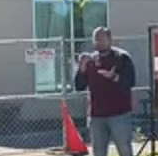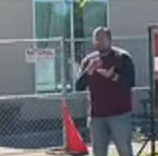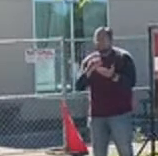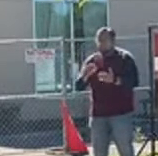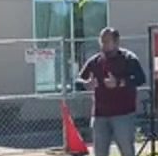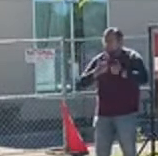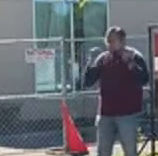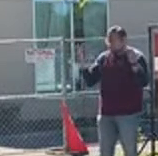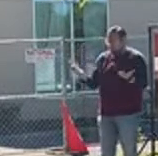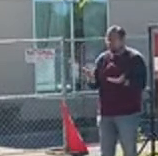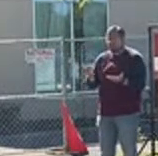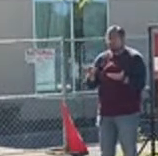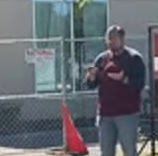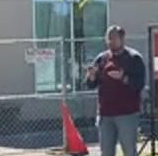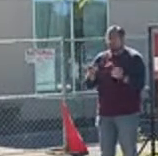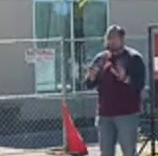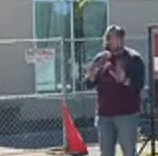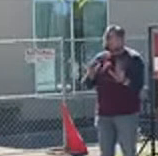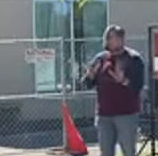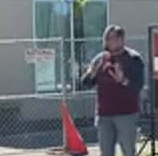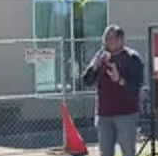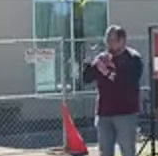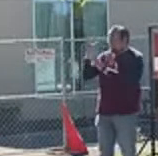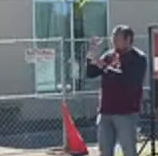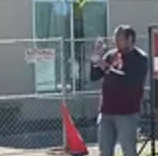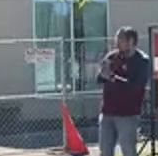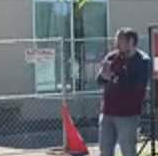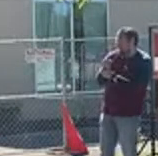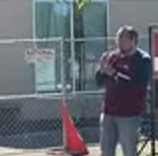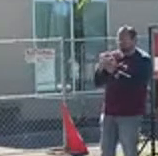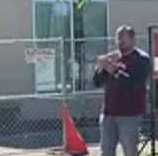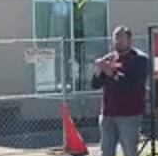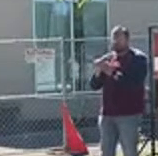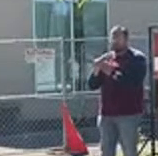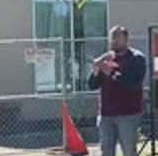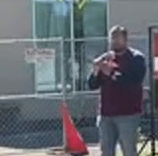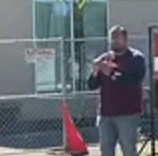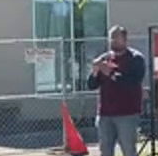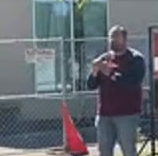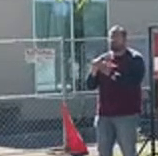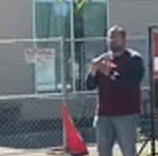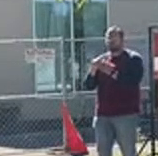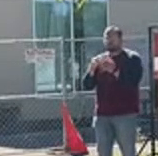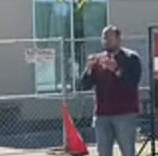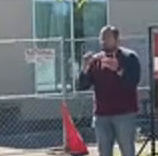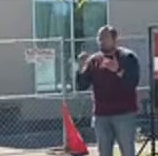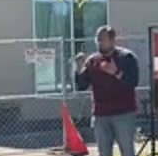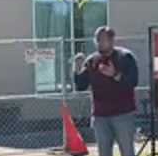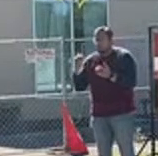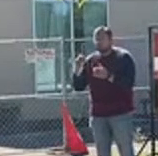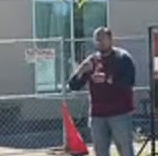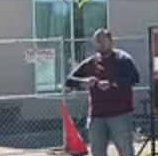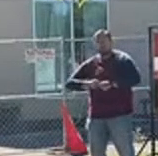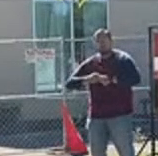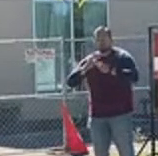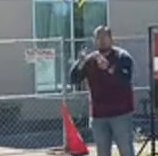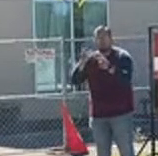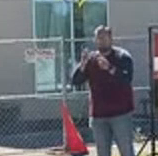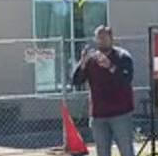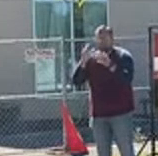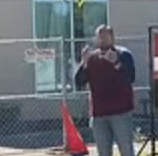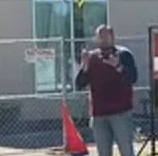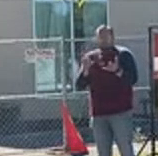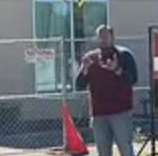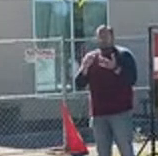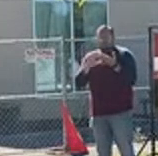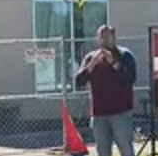this valley, not as heirs to it or artifacts, but as reciprocal contributors to the modern